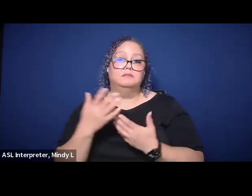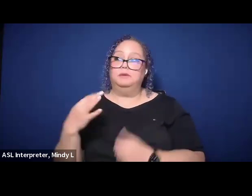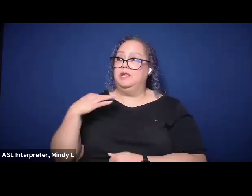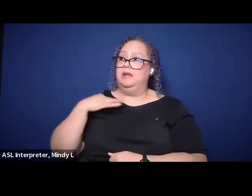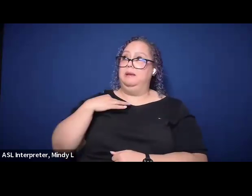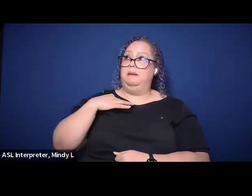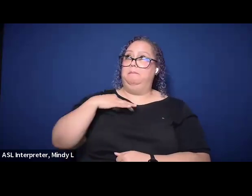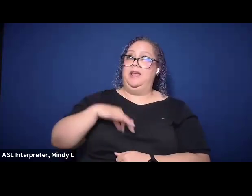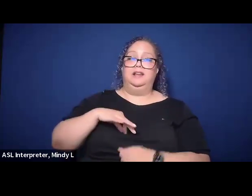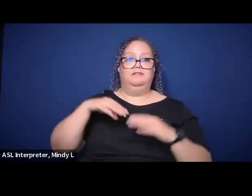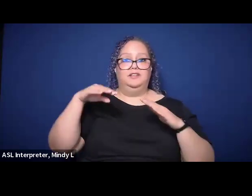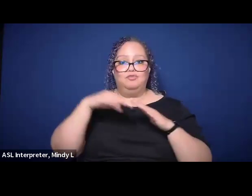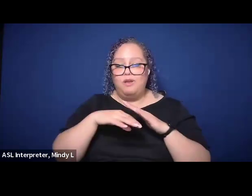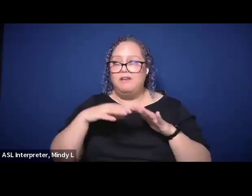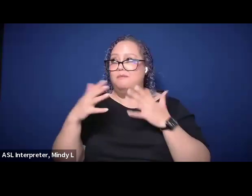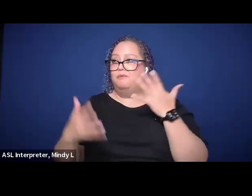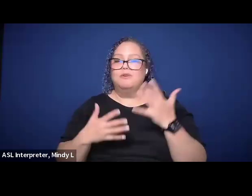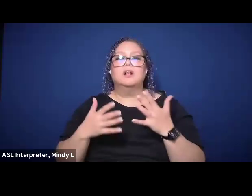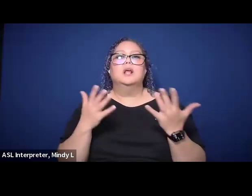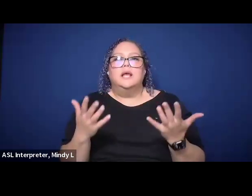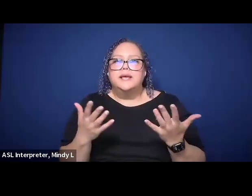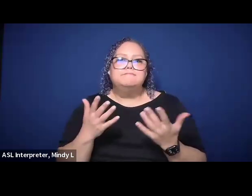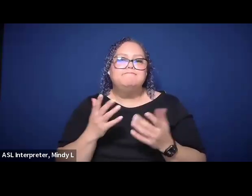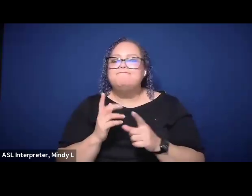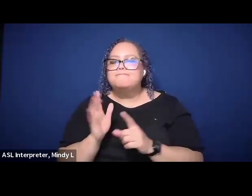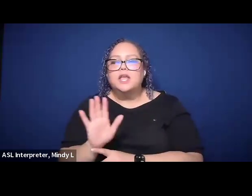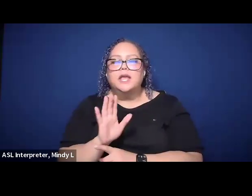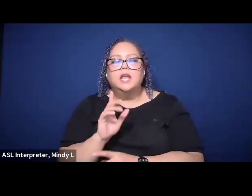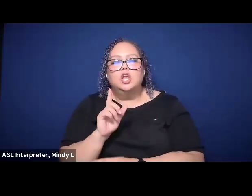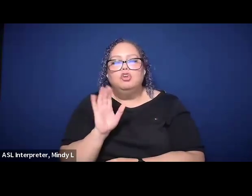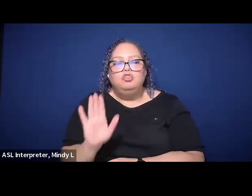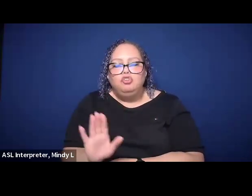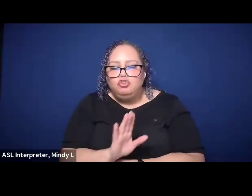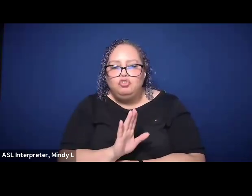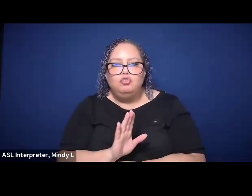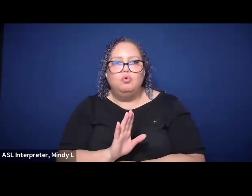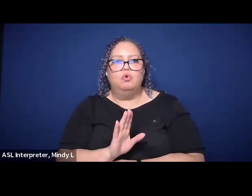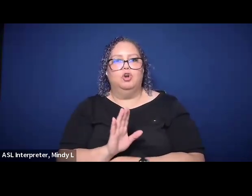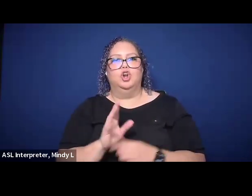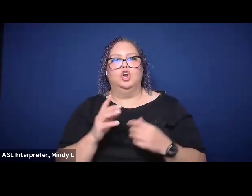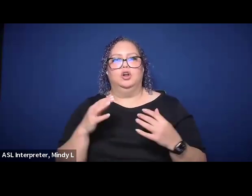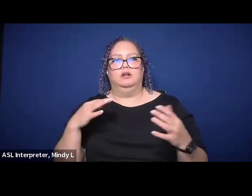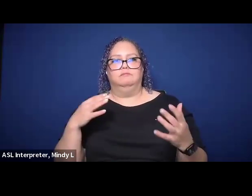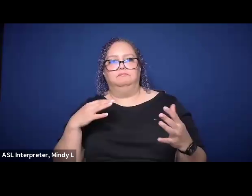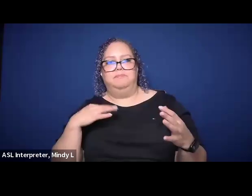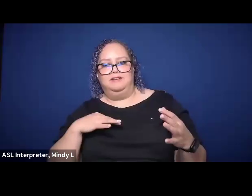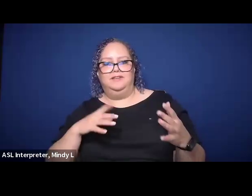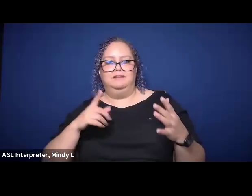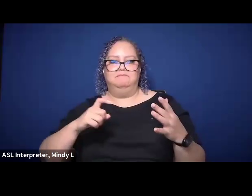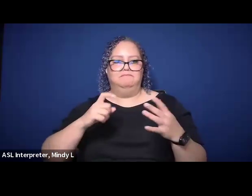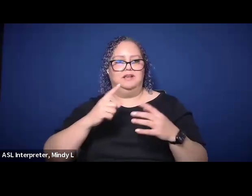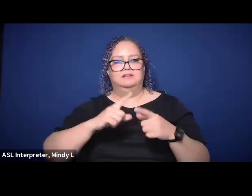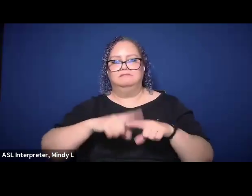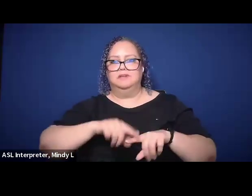your pivot has to factor in your reality, not the hustle fantasy that we're sold or the corporate ladder nonsense that